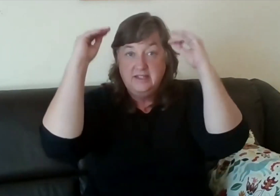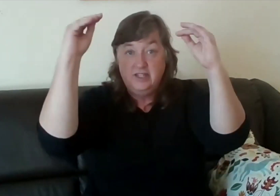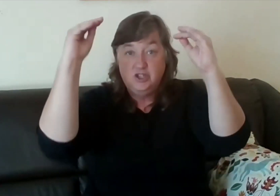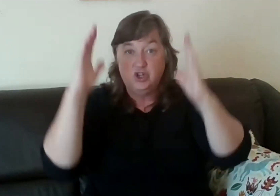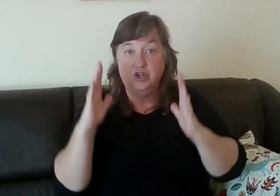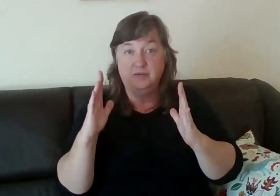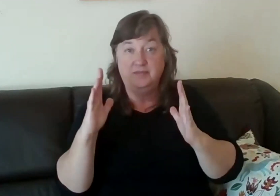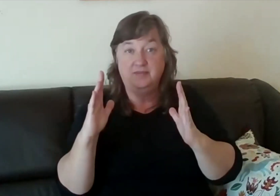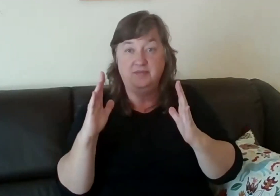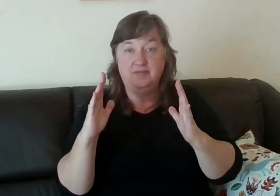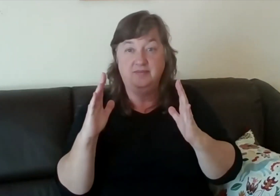Teacher.